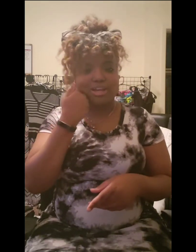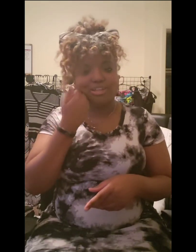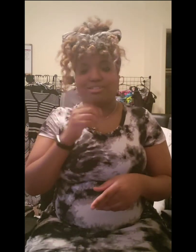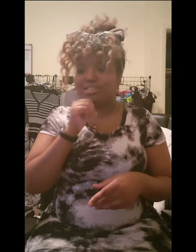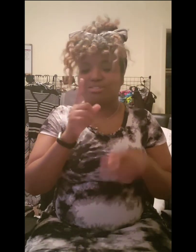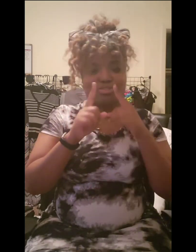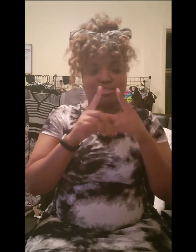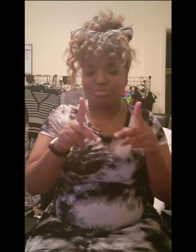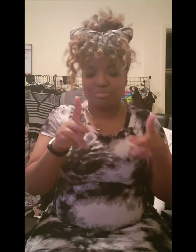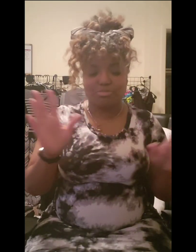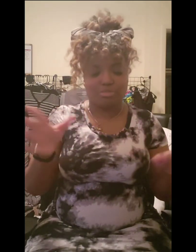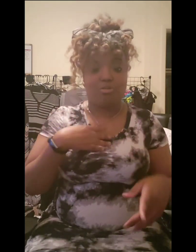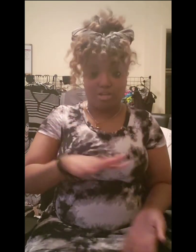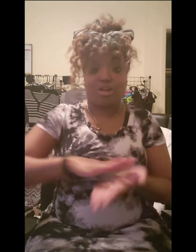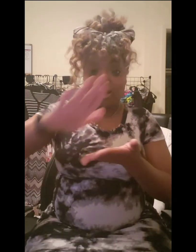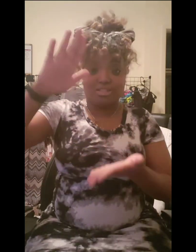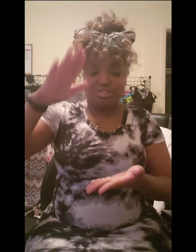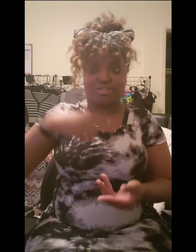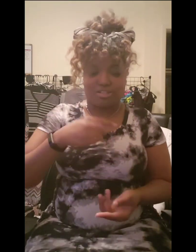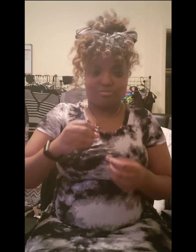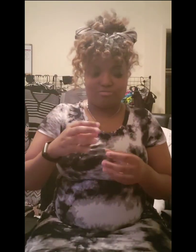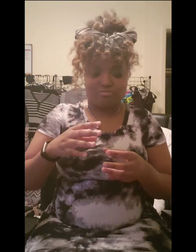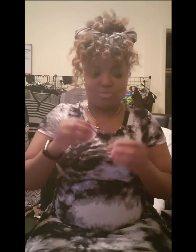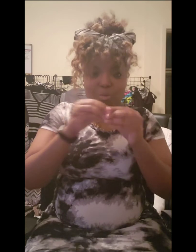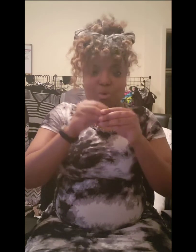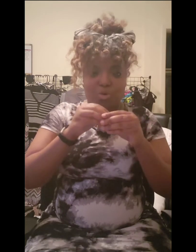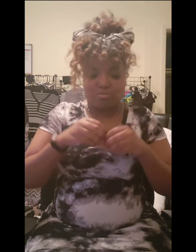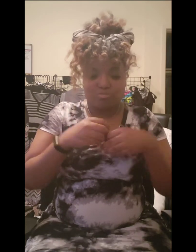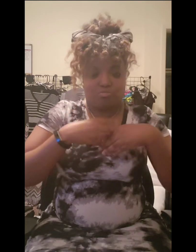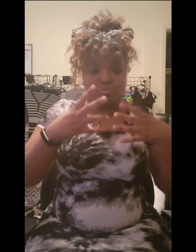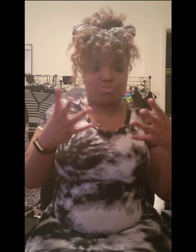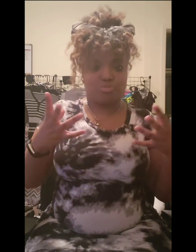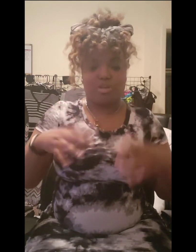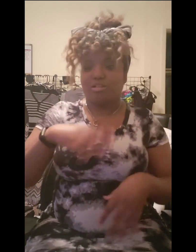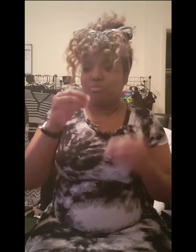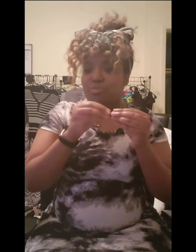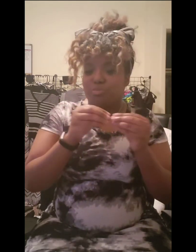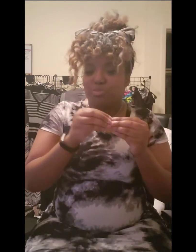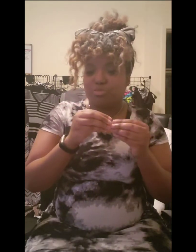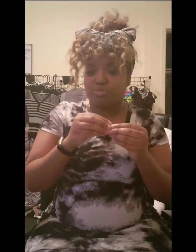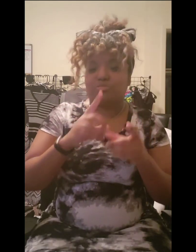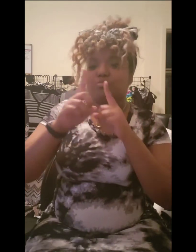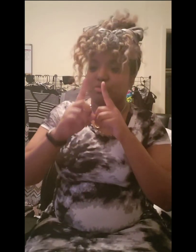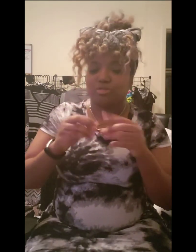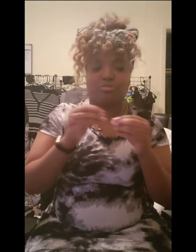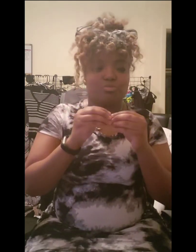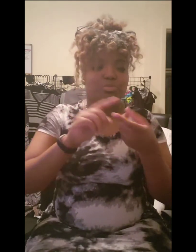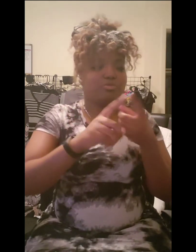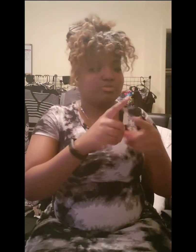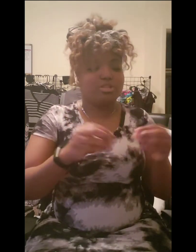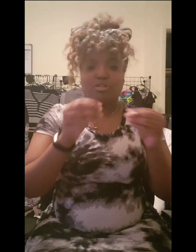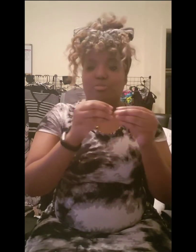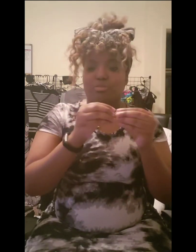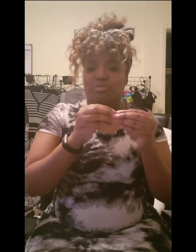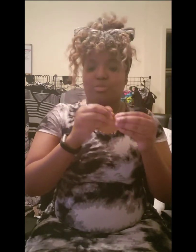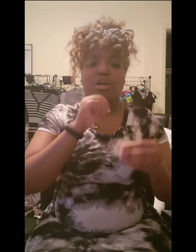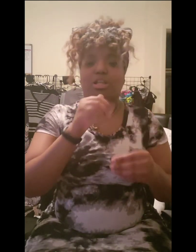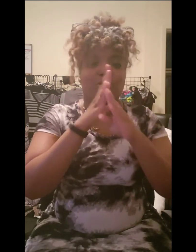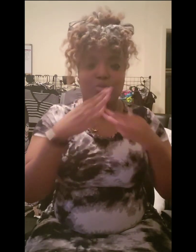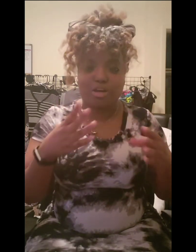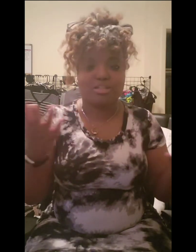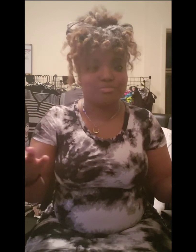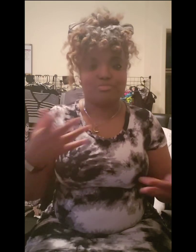point before, I came to Texas. So when I went to college, I started to